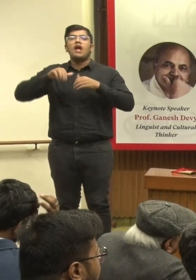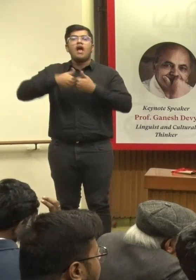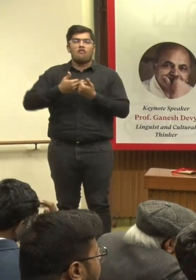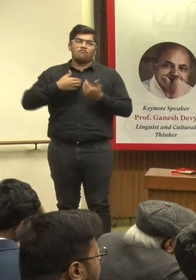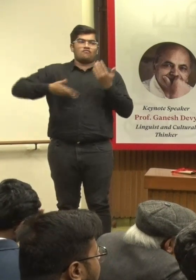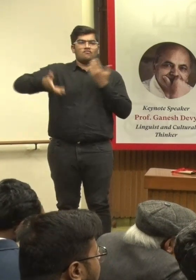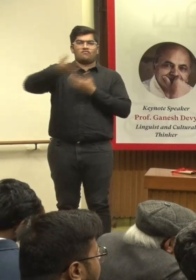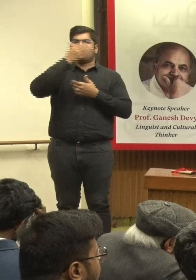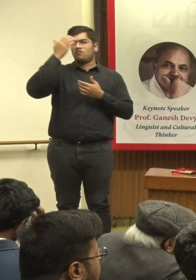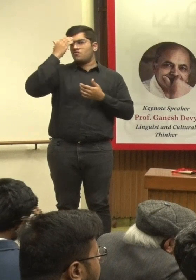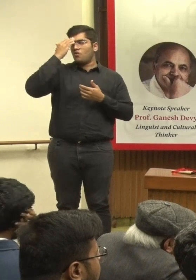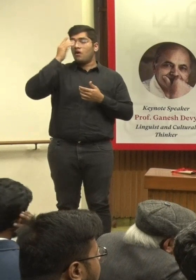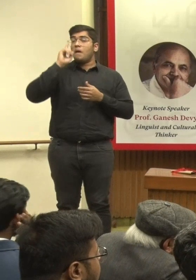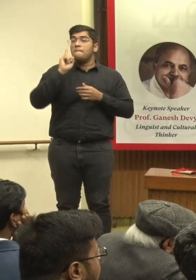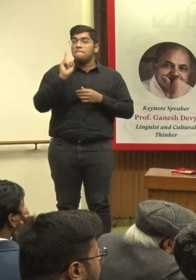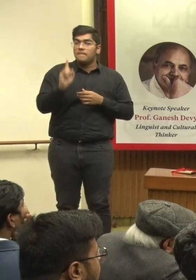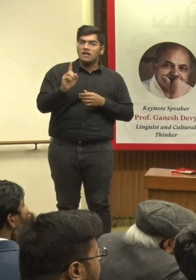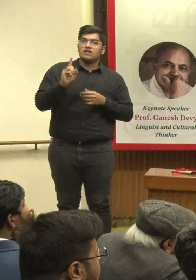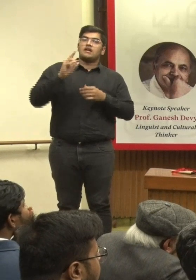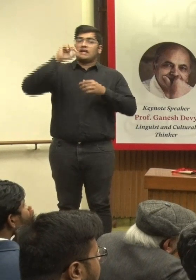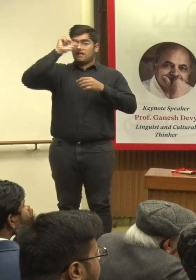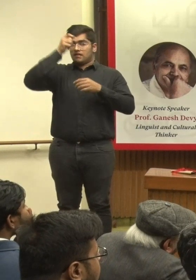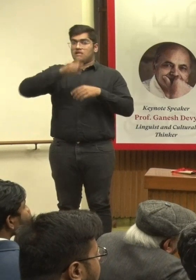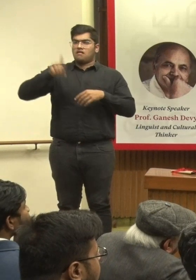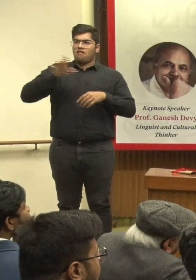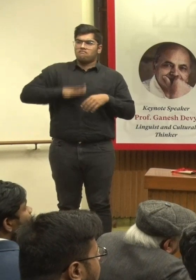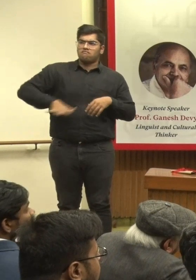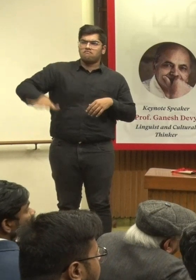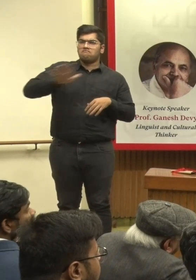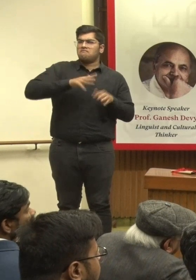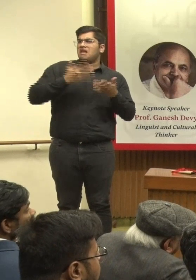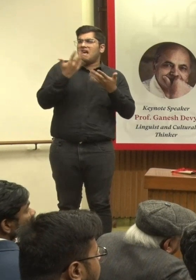Does anybody in India know at all,